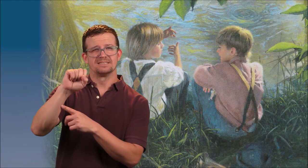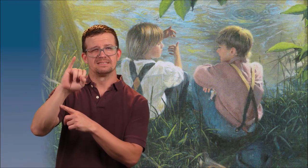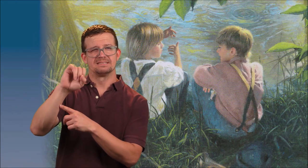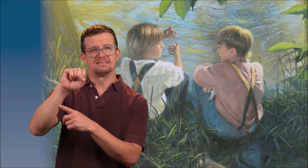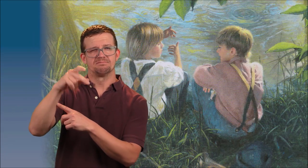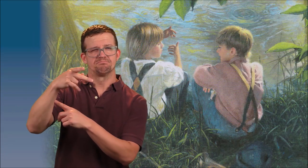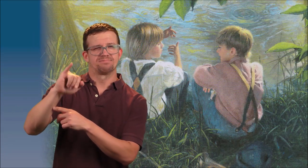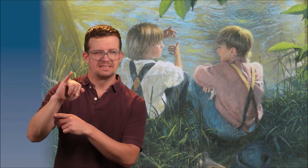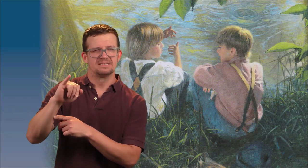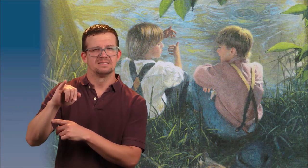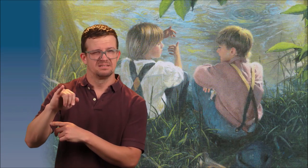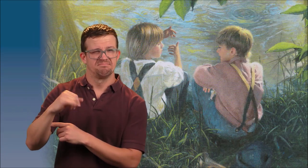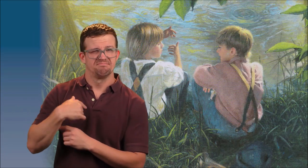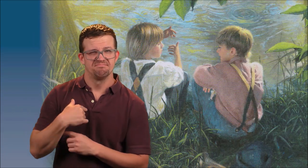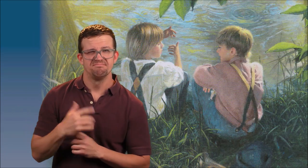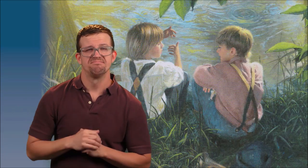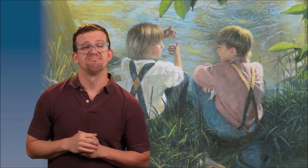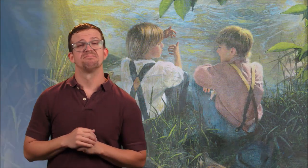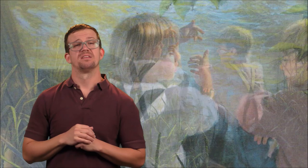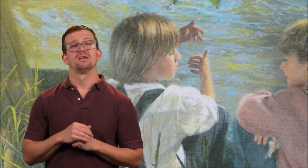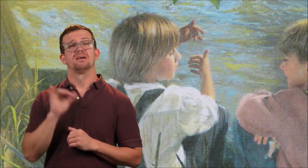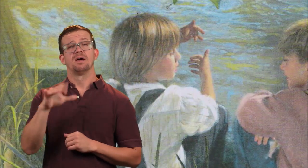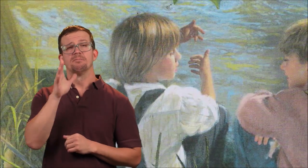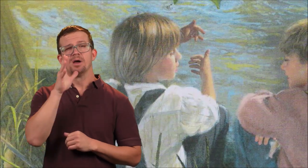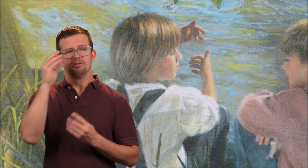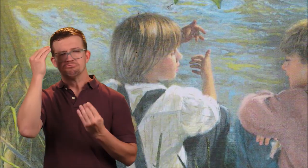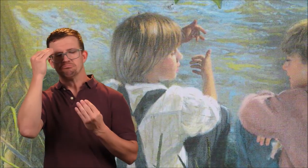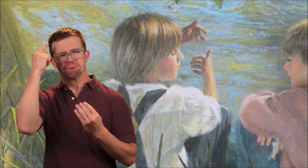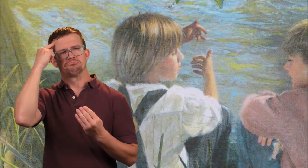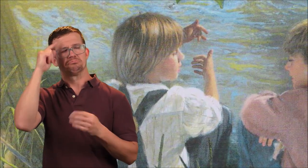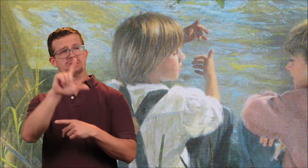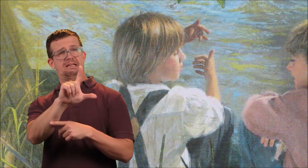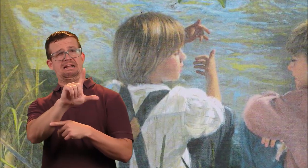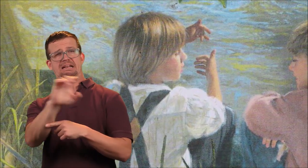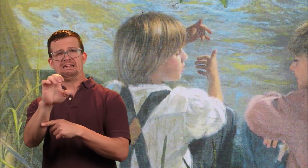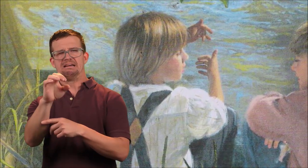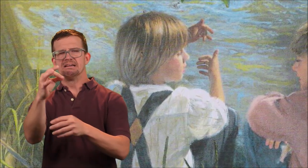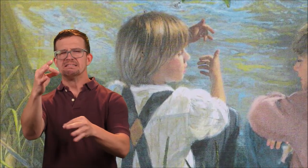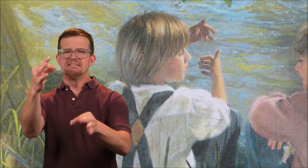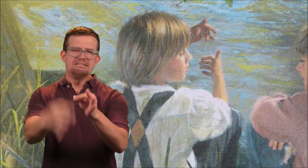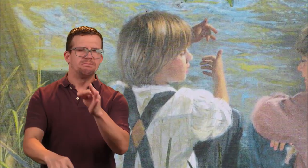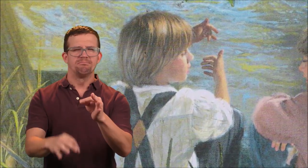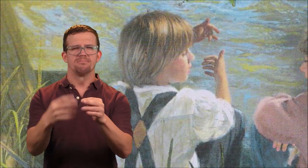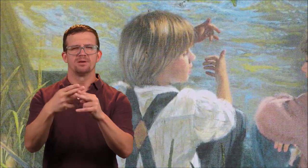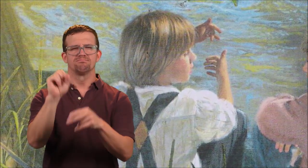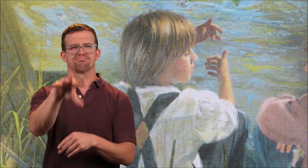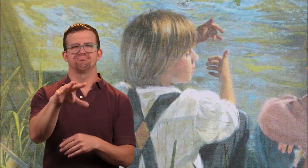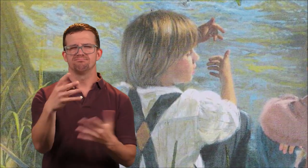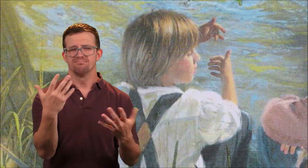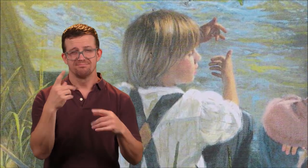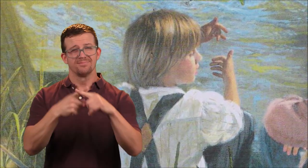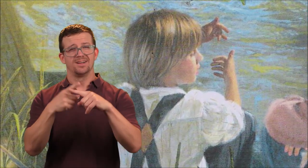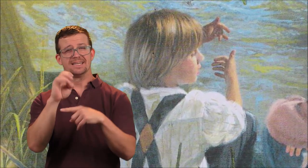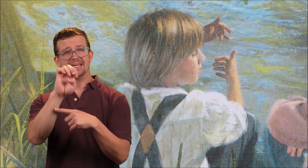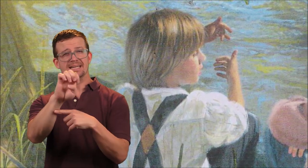after Robert E. Lee, didn't you? Orlee winked. Nah, not in the Mississippi hills I growed up